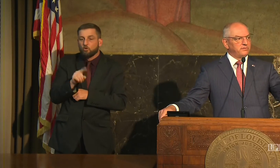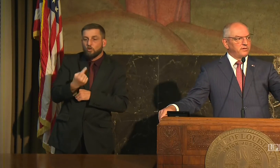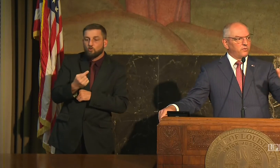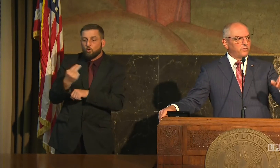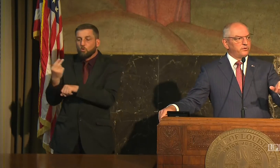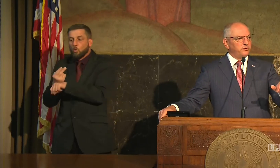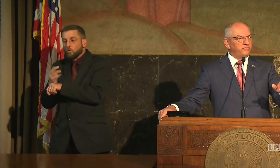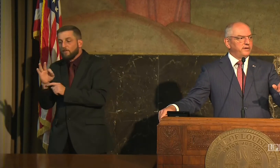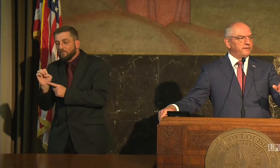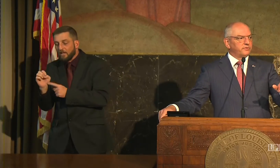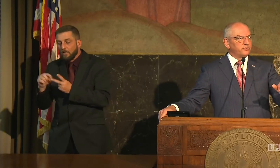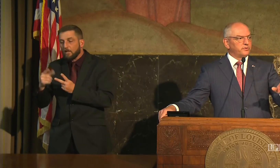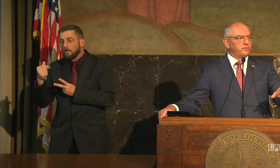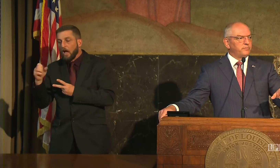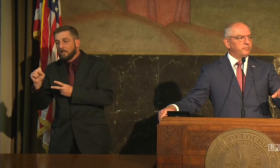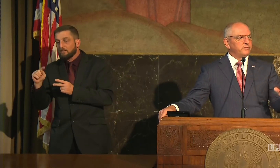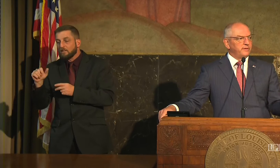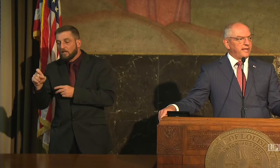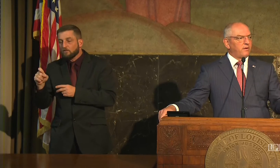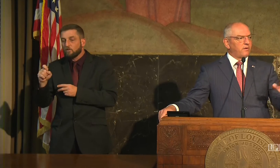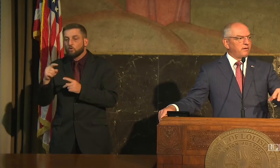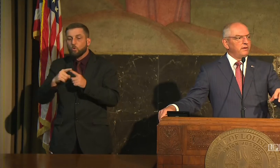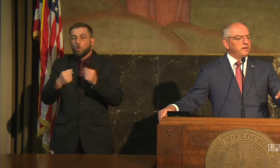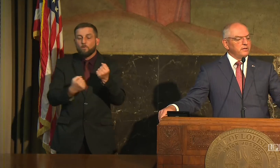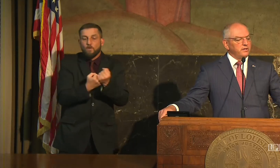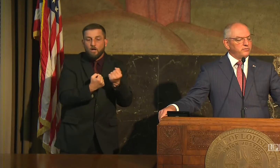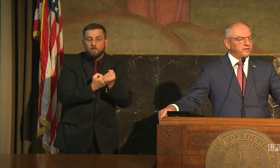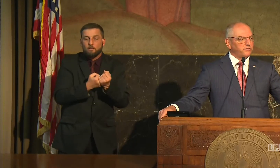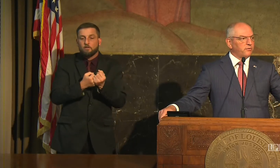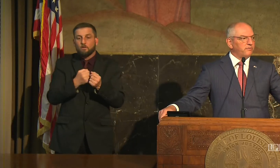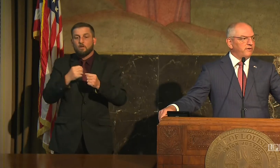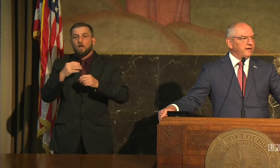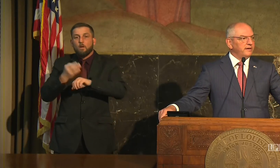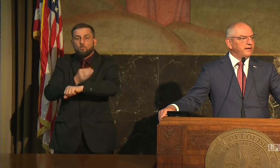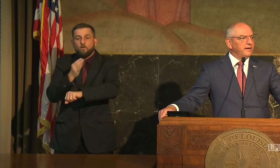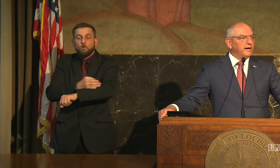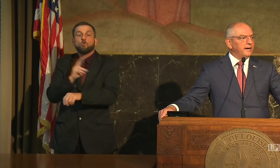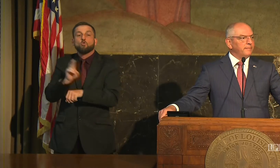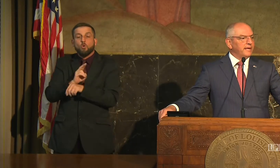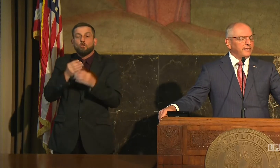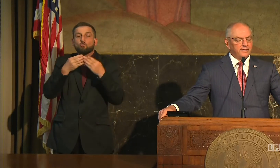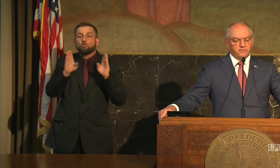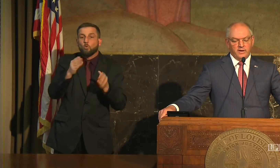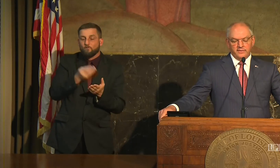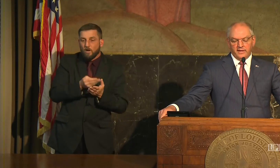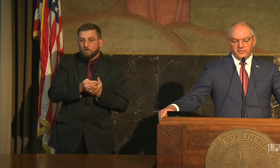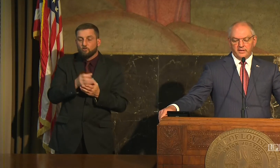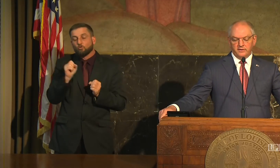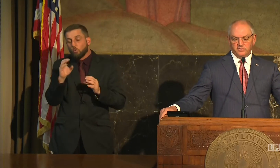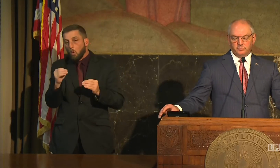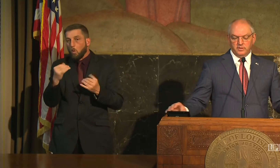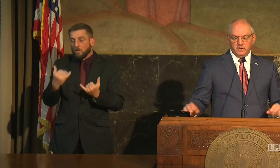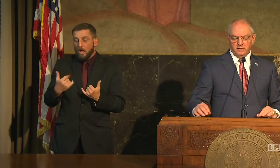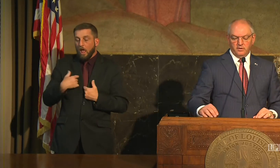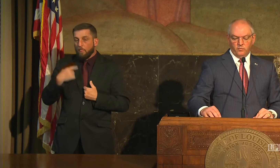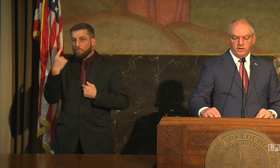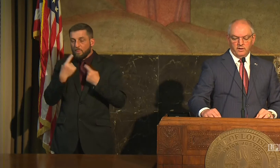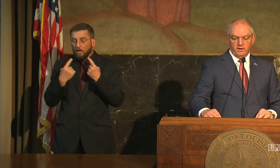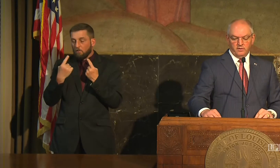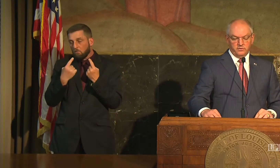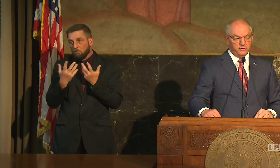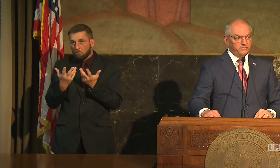gas taxes in order to fund infrastructure improvements, and they are using general fund. And so I think it's something